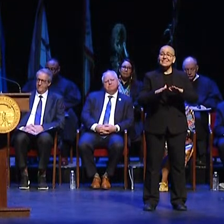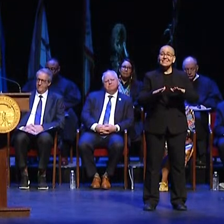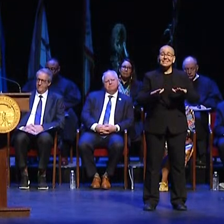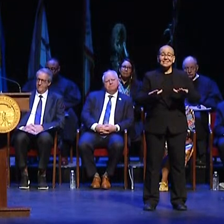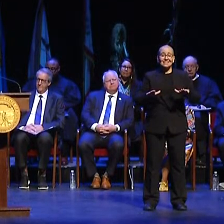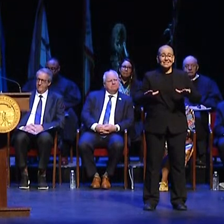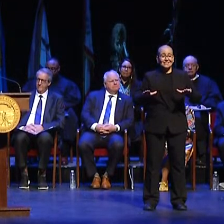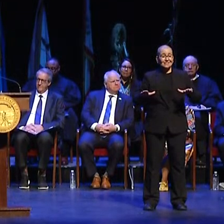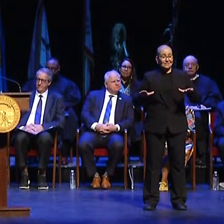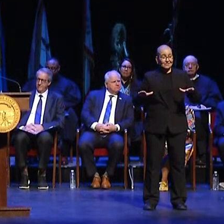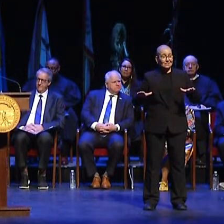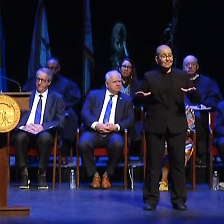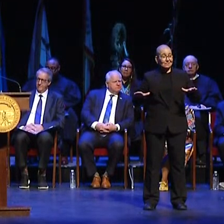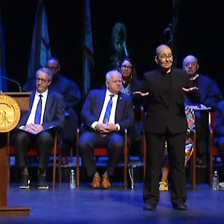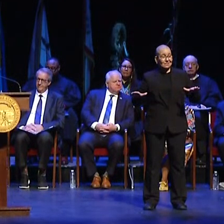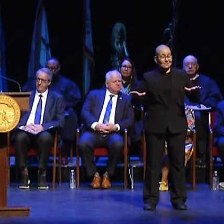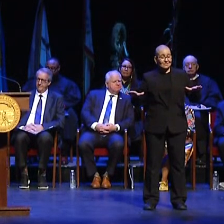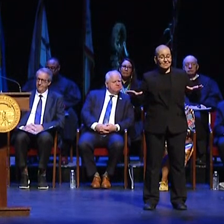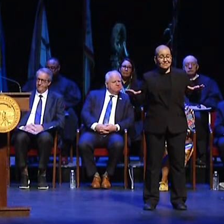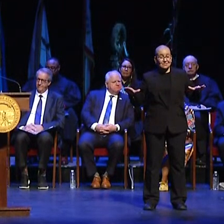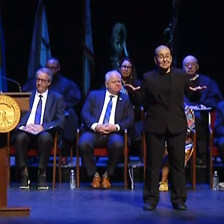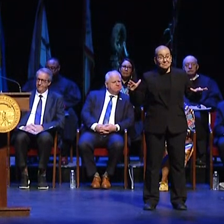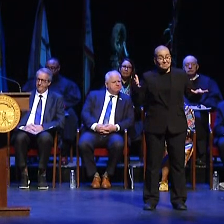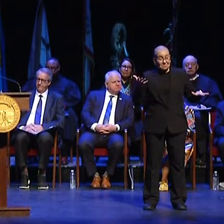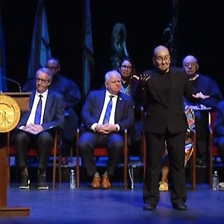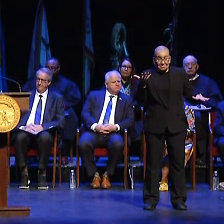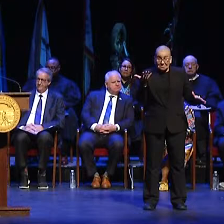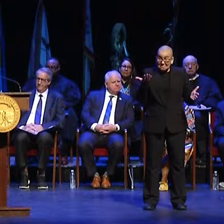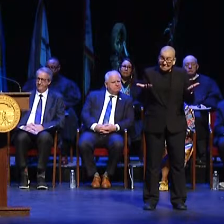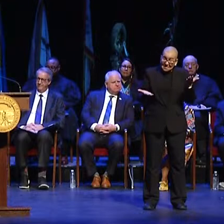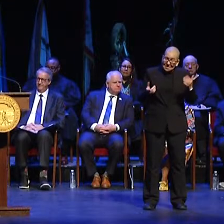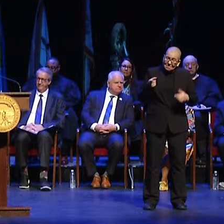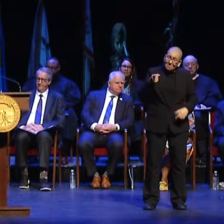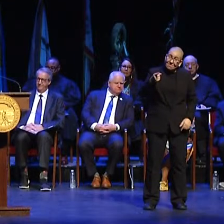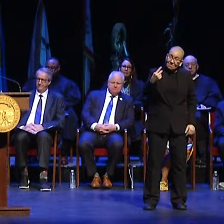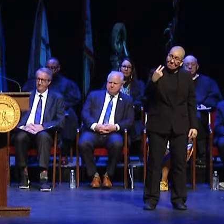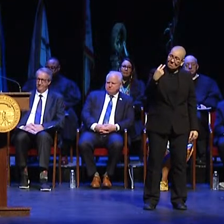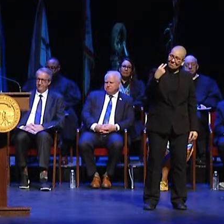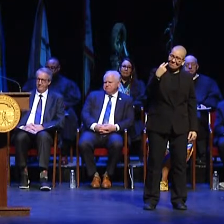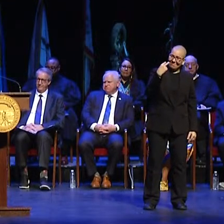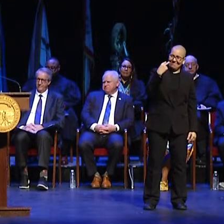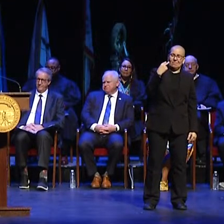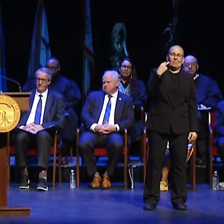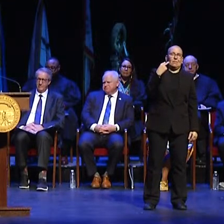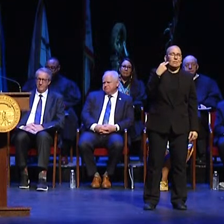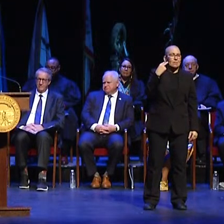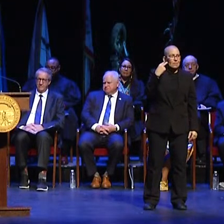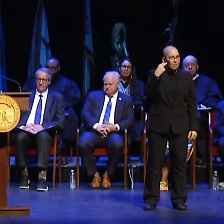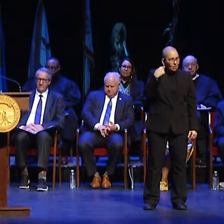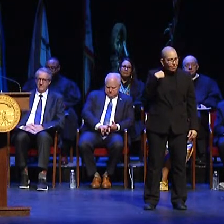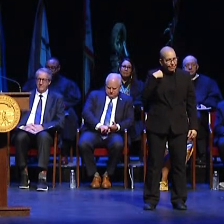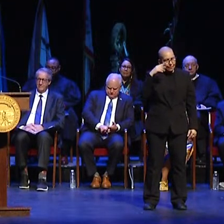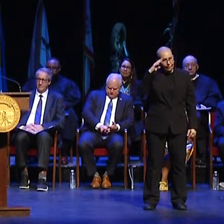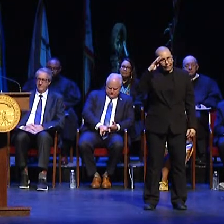peace. You may say that I'm a dreamer.